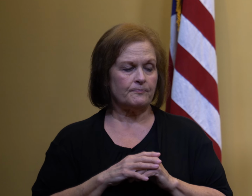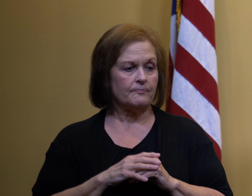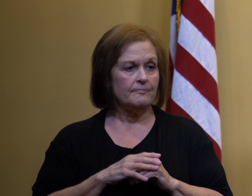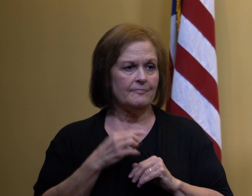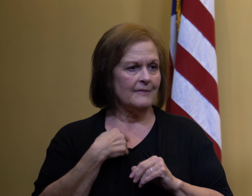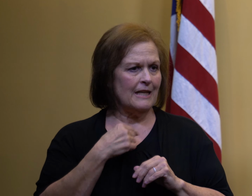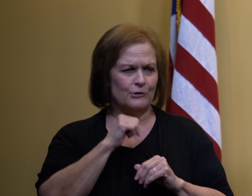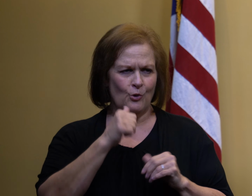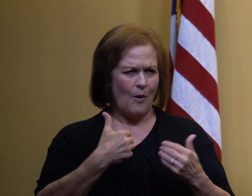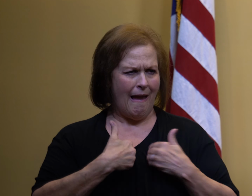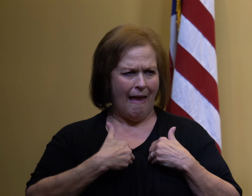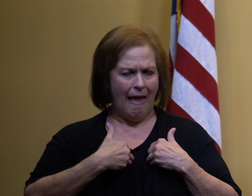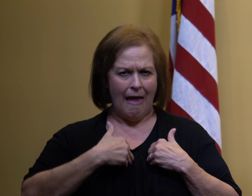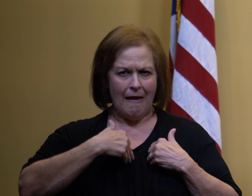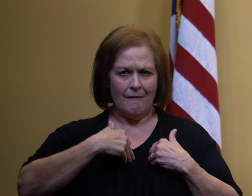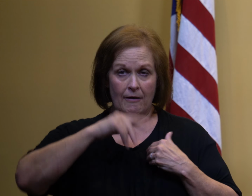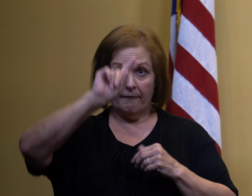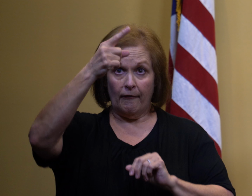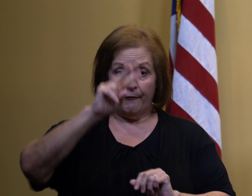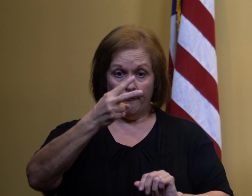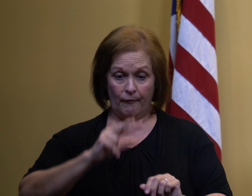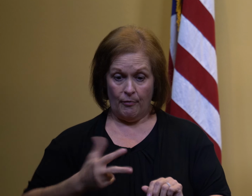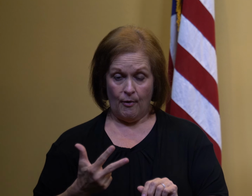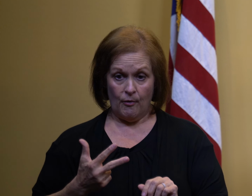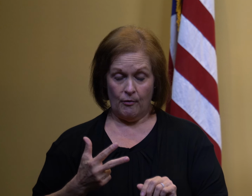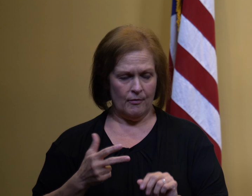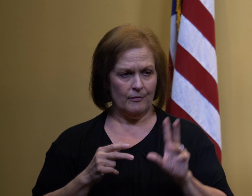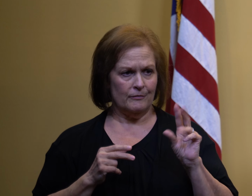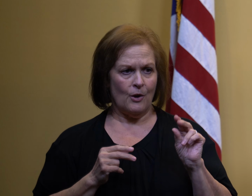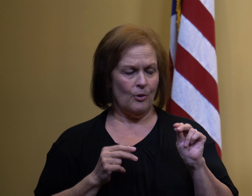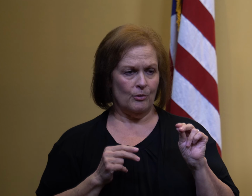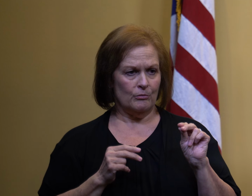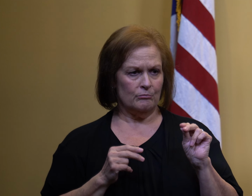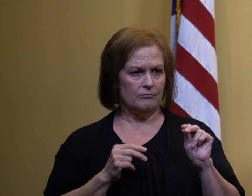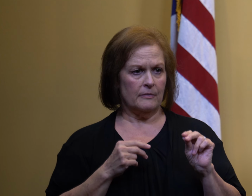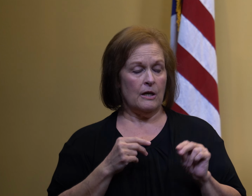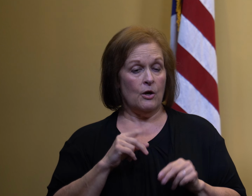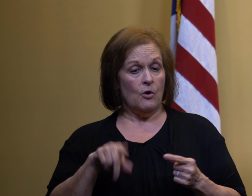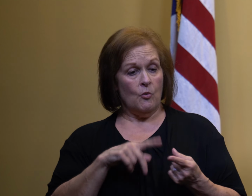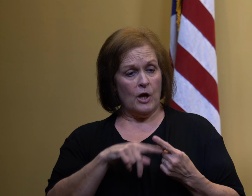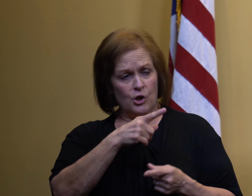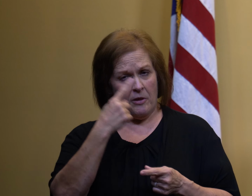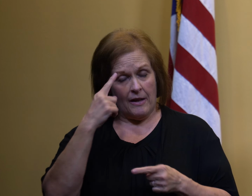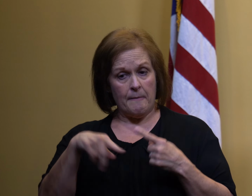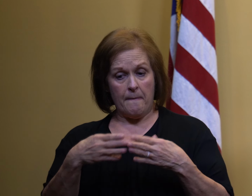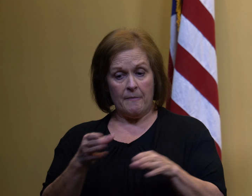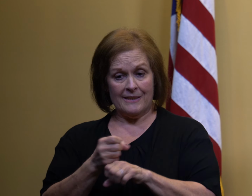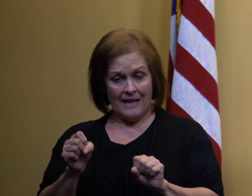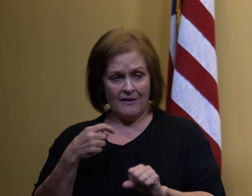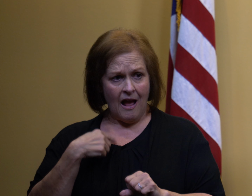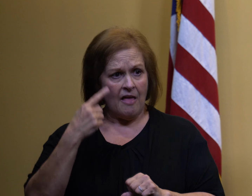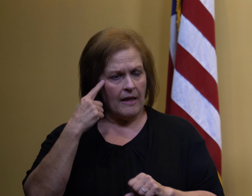I don't create a tier when it comes to serving the citizens of the city of New Orleans. And when you think about public safety, I think about